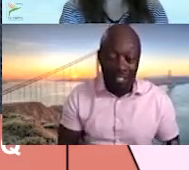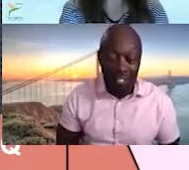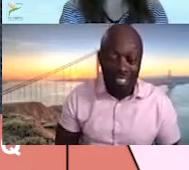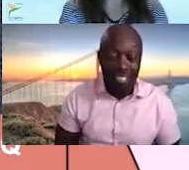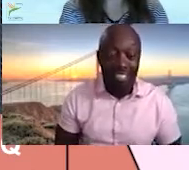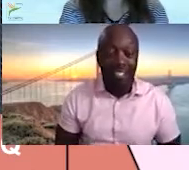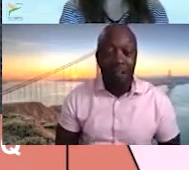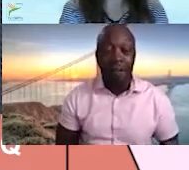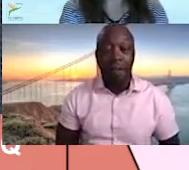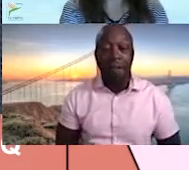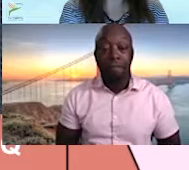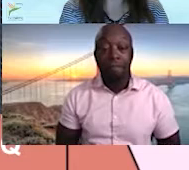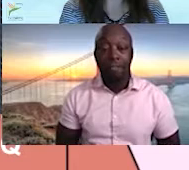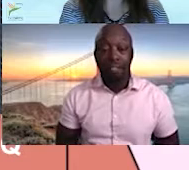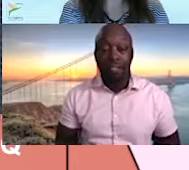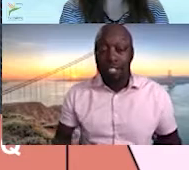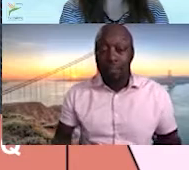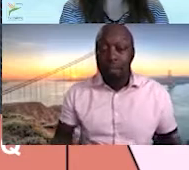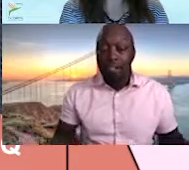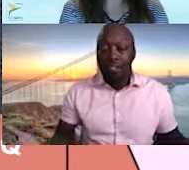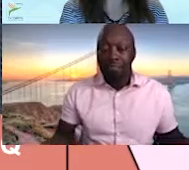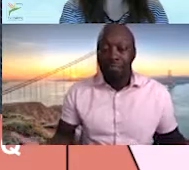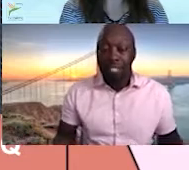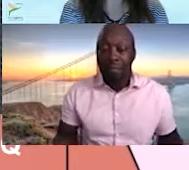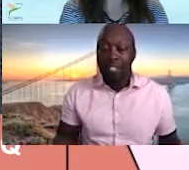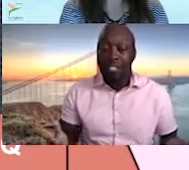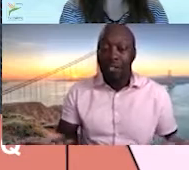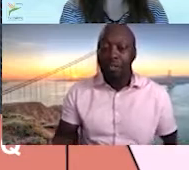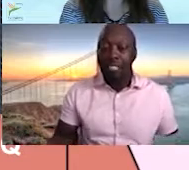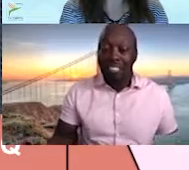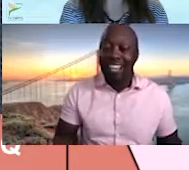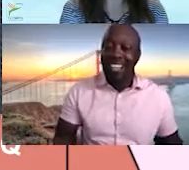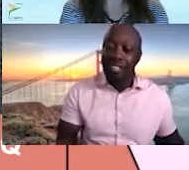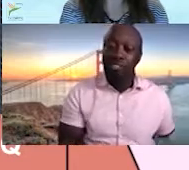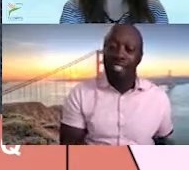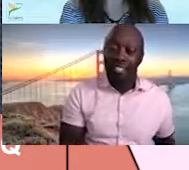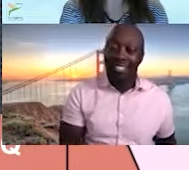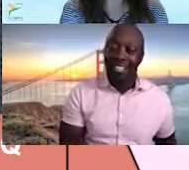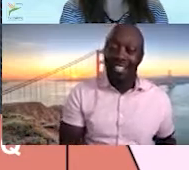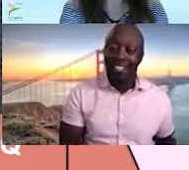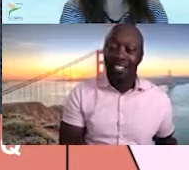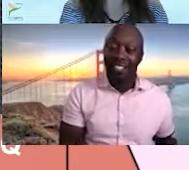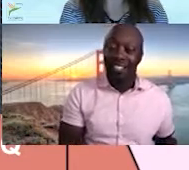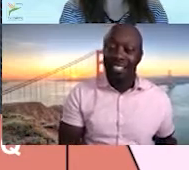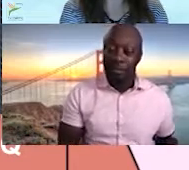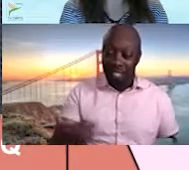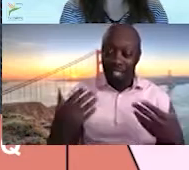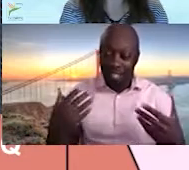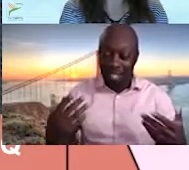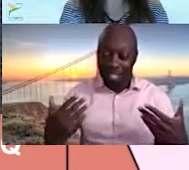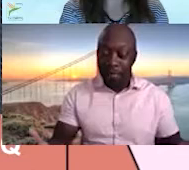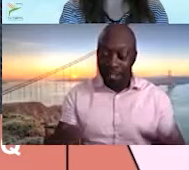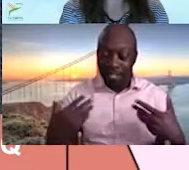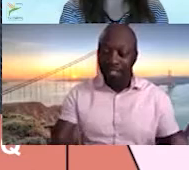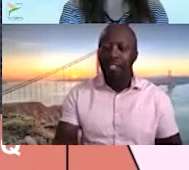or a guardian. You sleep better. I mean, there's not a lot of stress in the day. I mean,